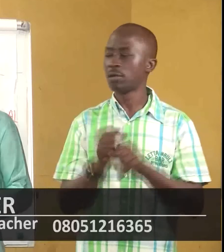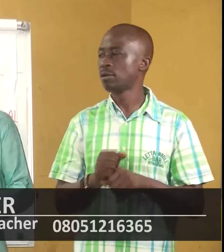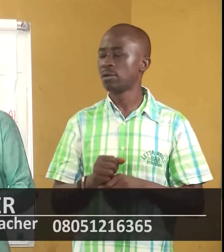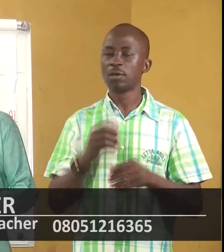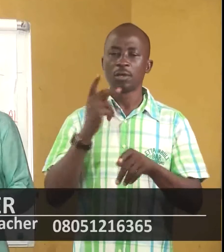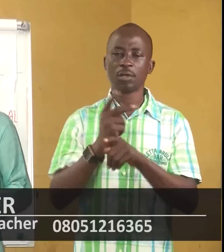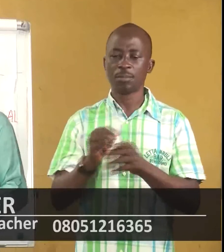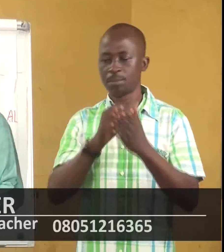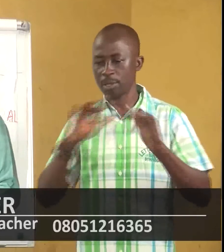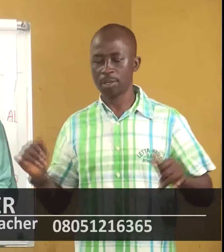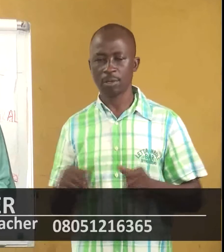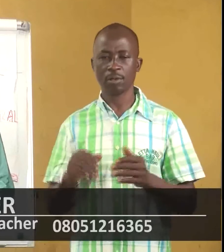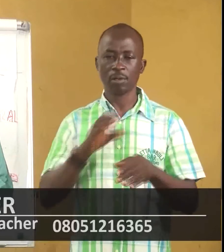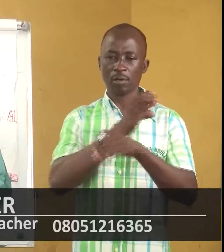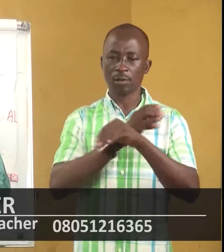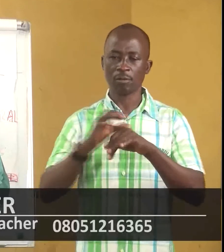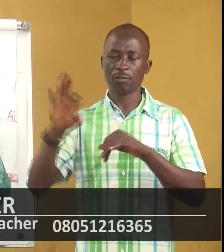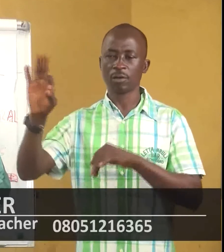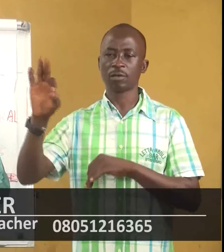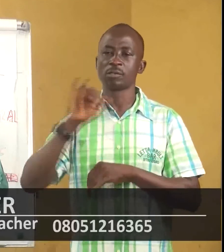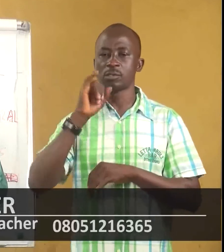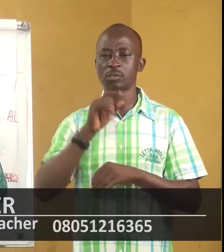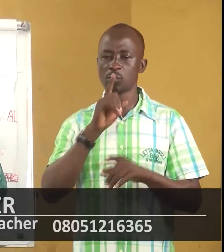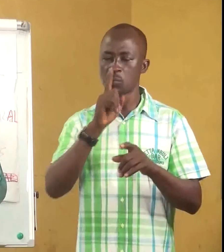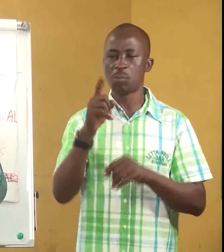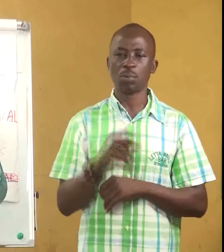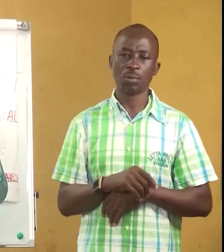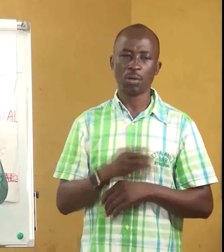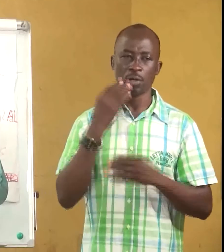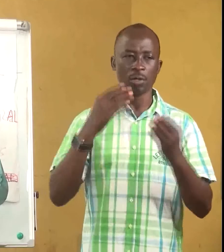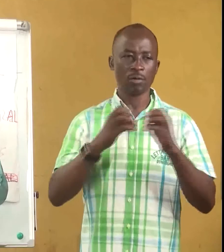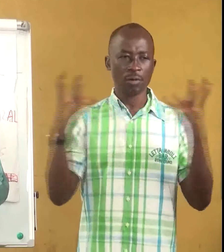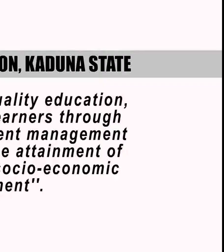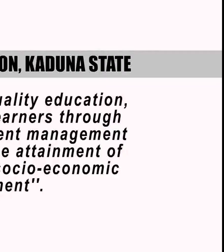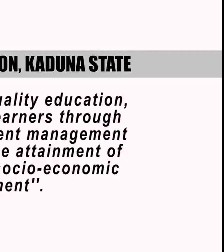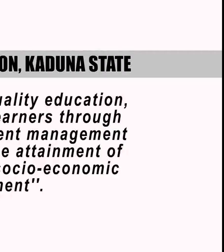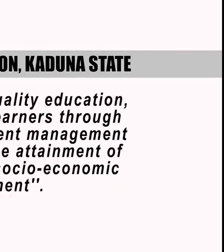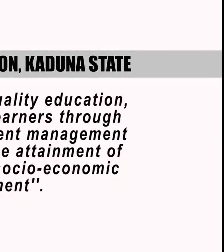keep learning. COVID-19 is real. Thank you very much.